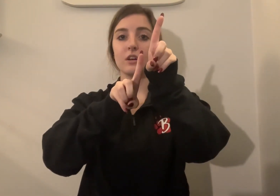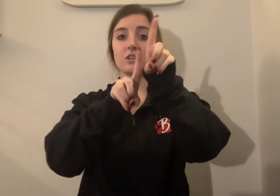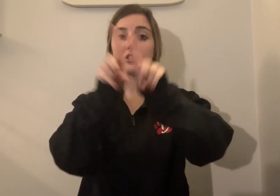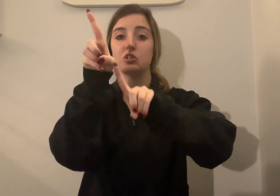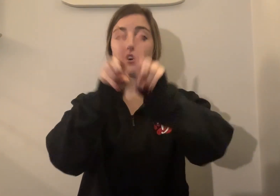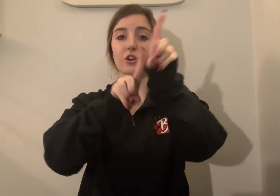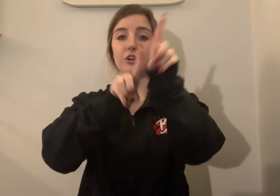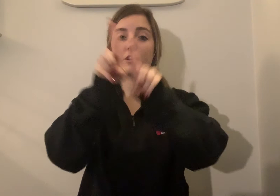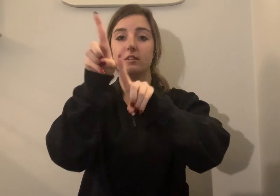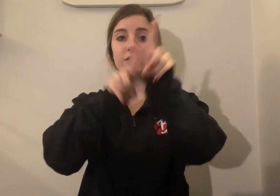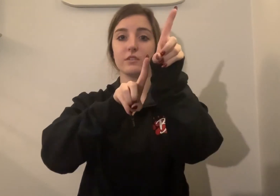star,